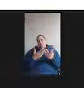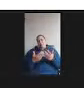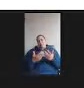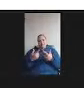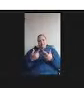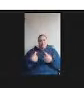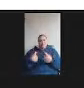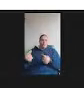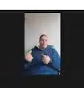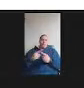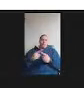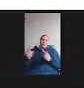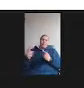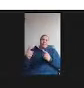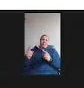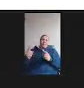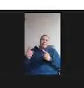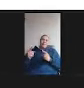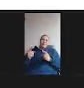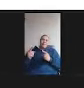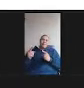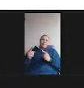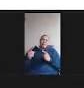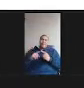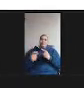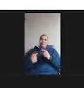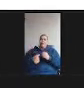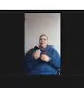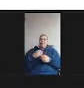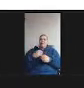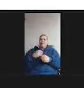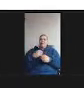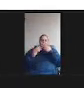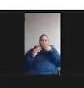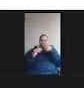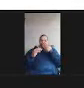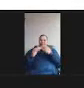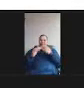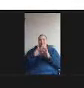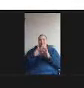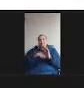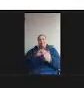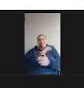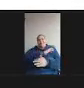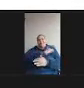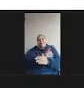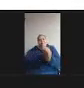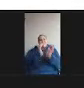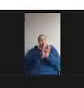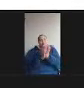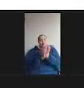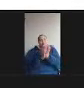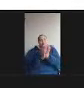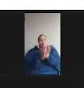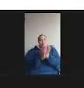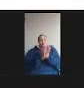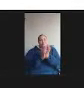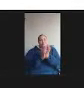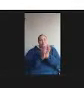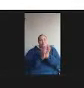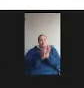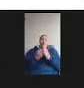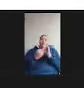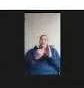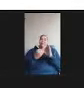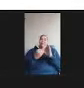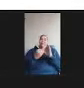also having to members in the Program Authority Committee meeting where concerns have been raised again about the number